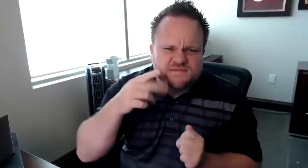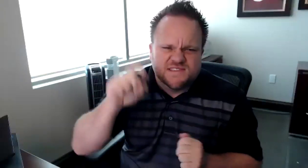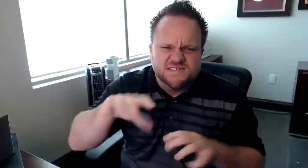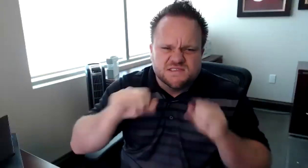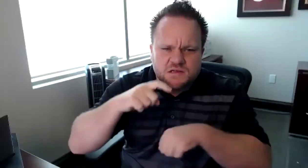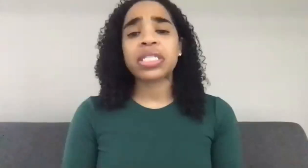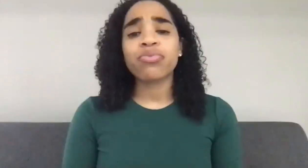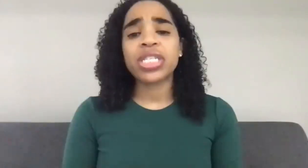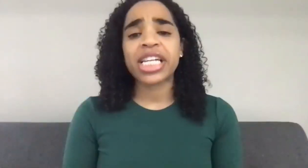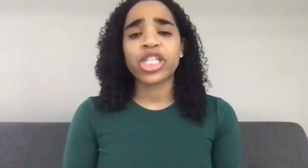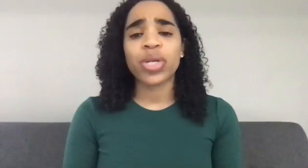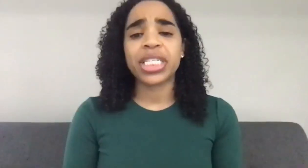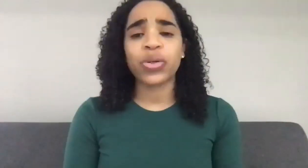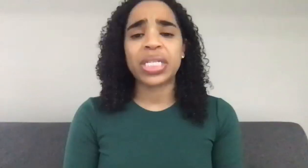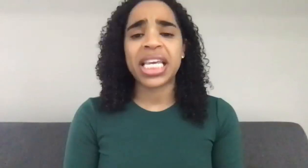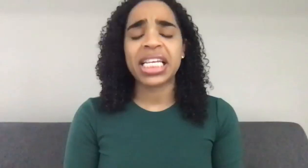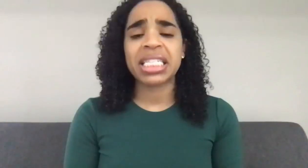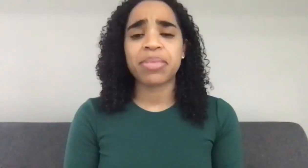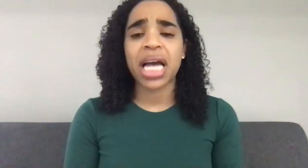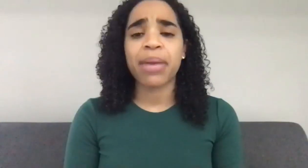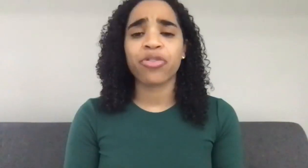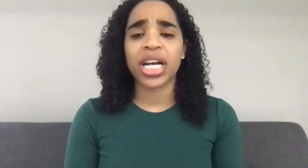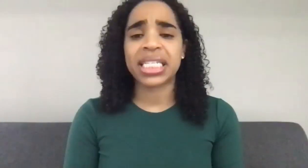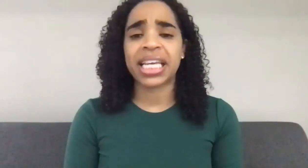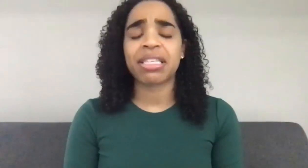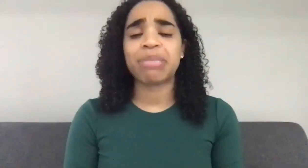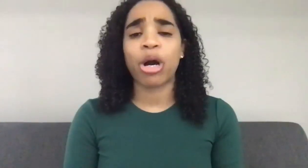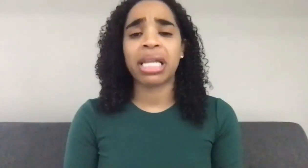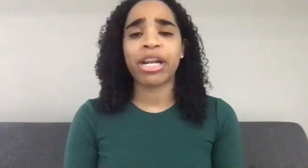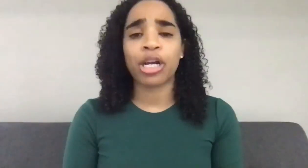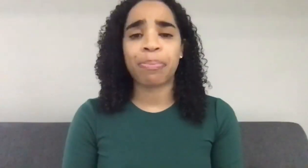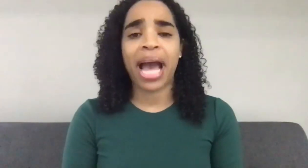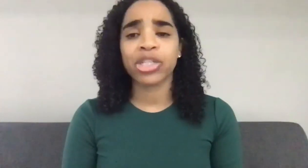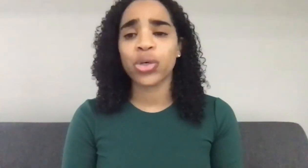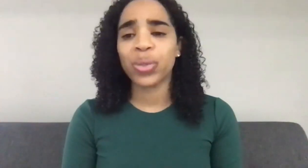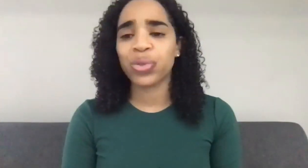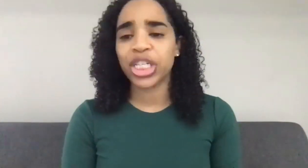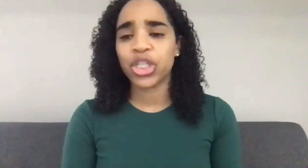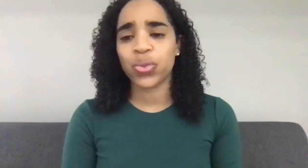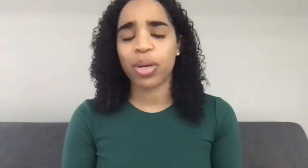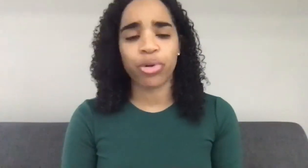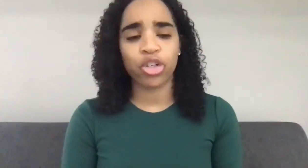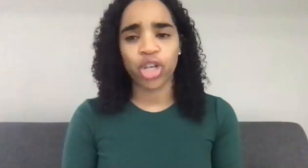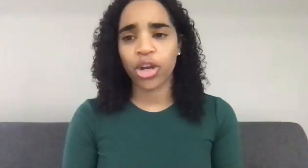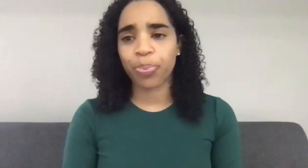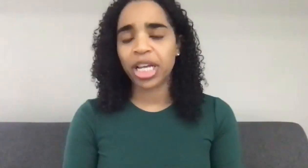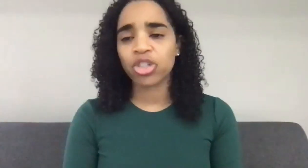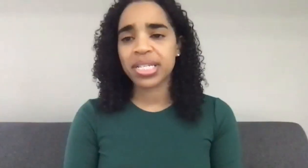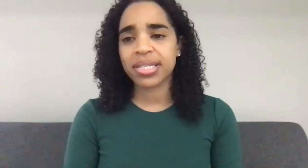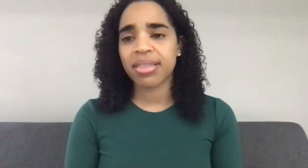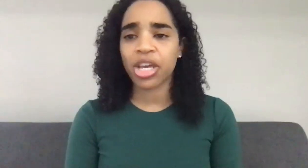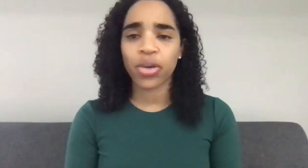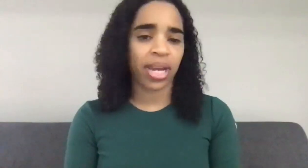Now, for some reason, I just want to tell you it's taking some time for us to get the spotlight on Matt, so we really do appreciate your patience. Thank you in